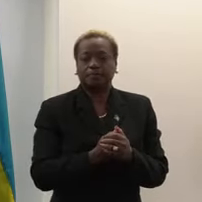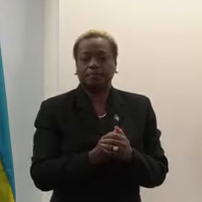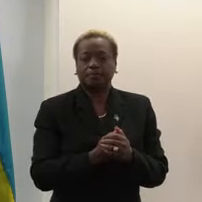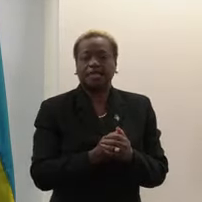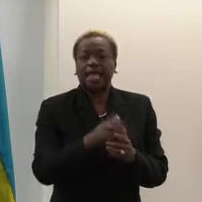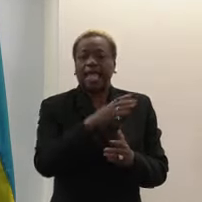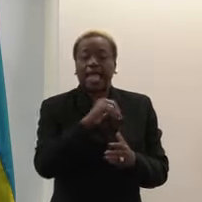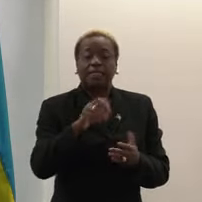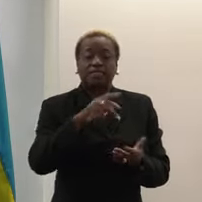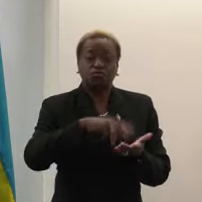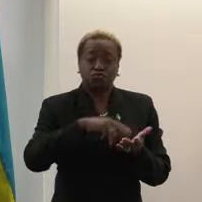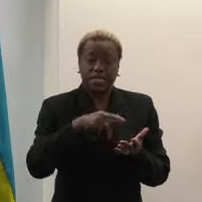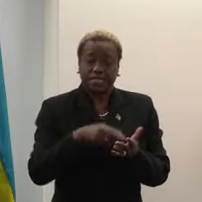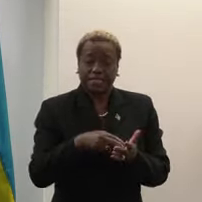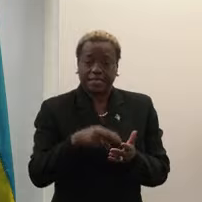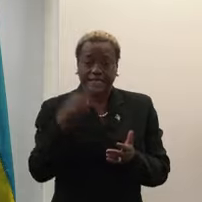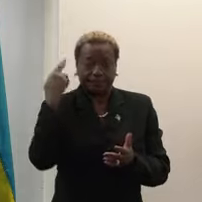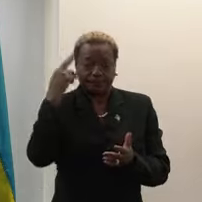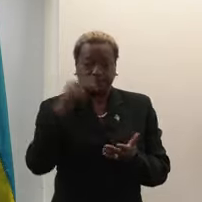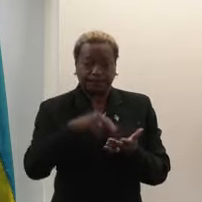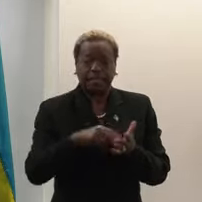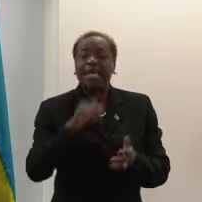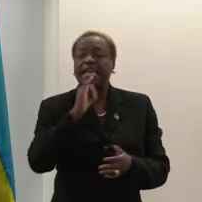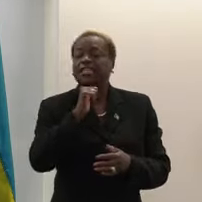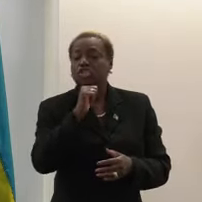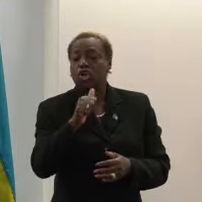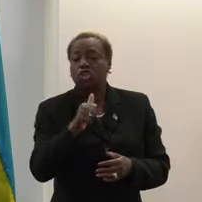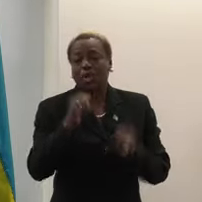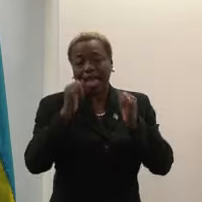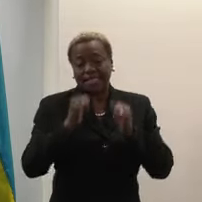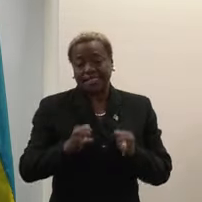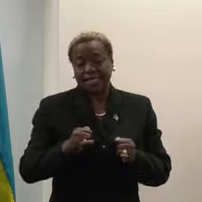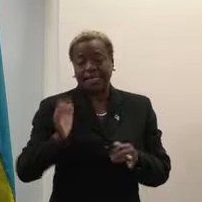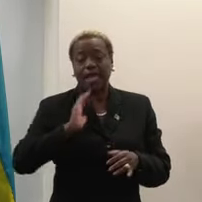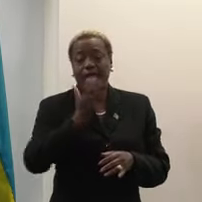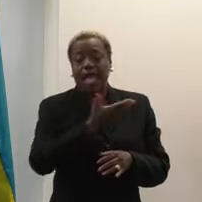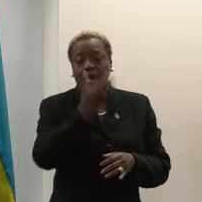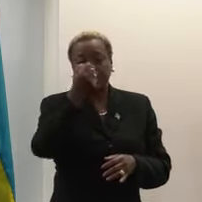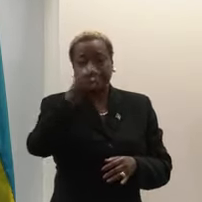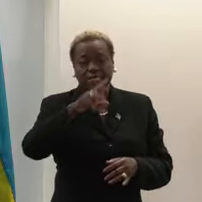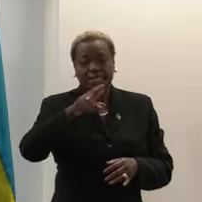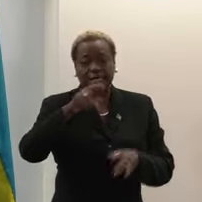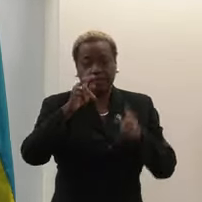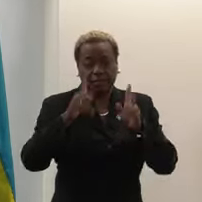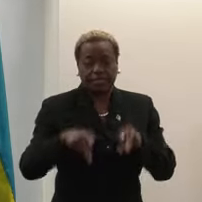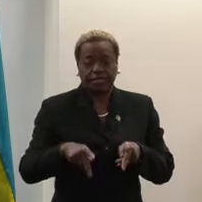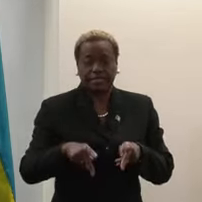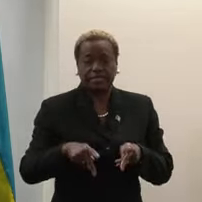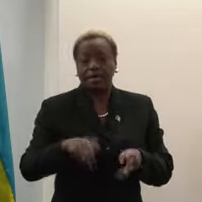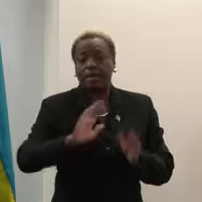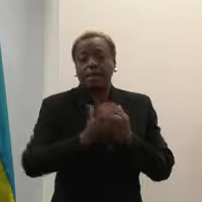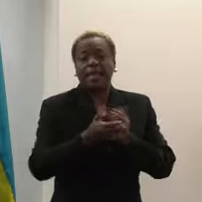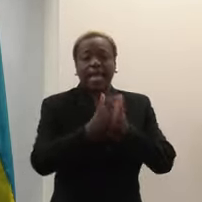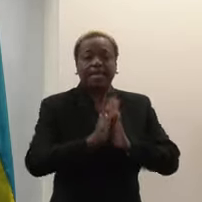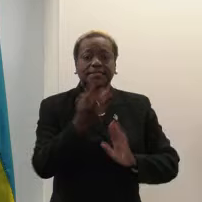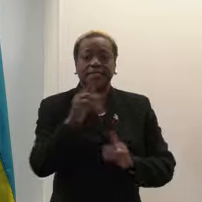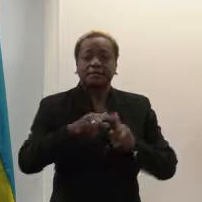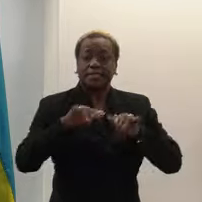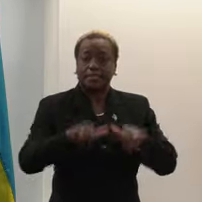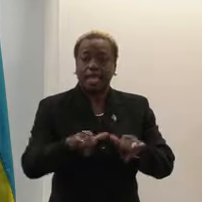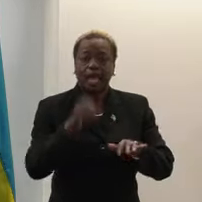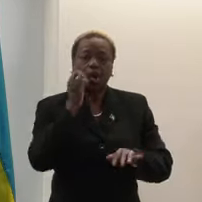And the purpose is not to isolate our senior citizens by asking them to stay at